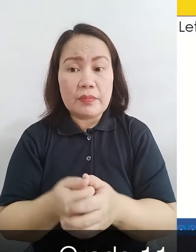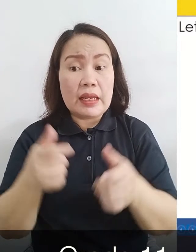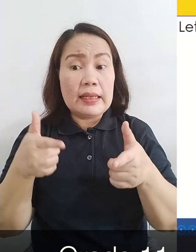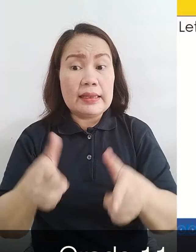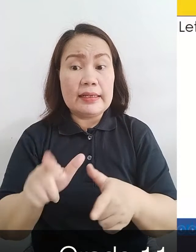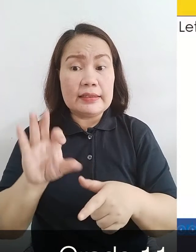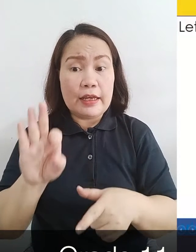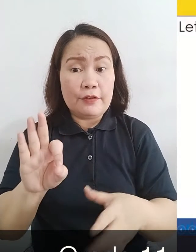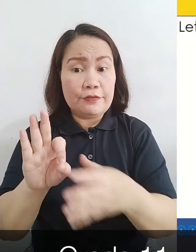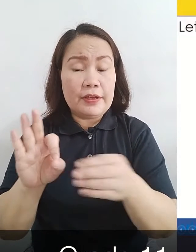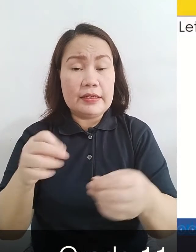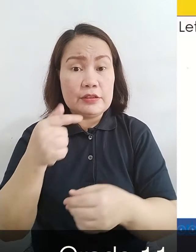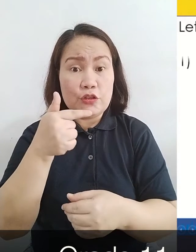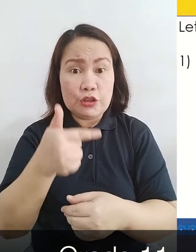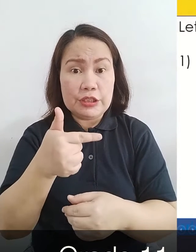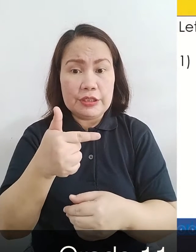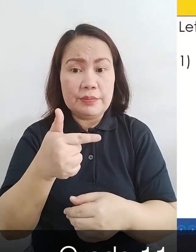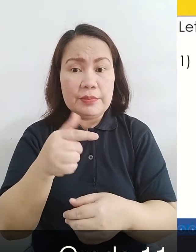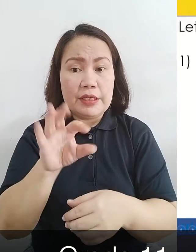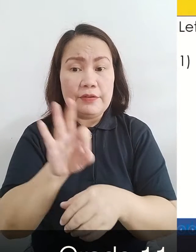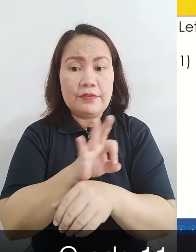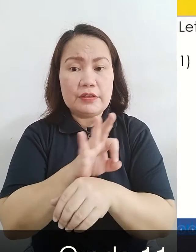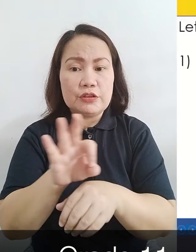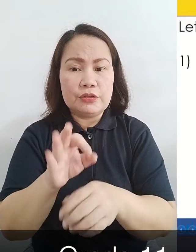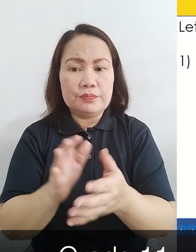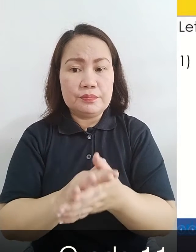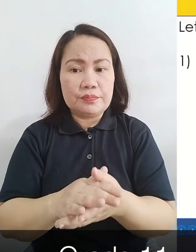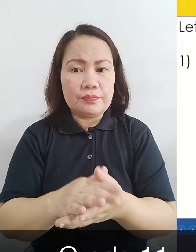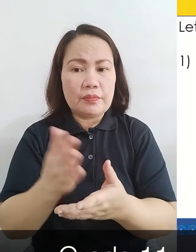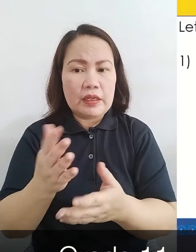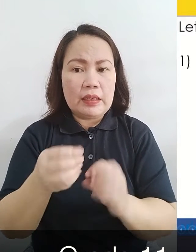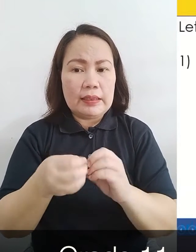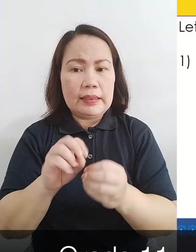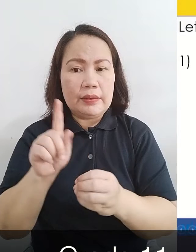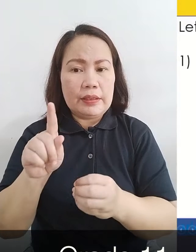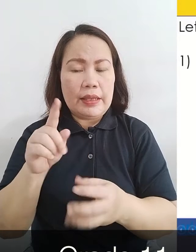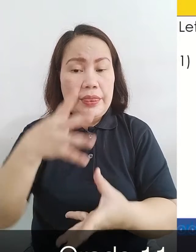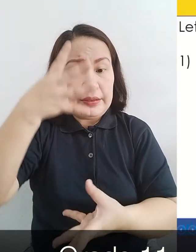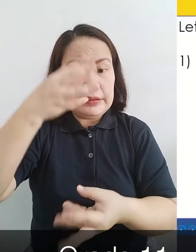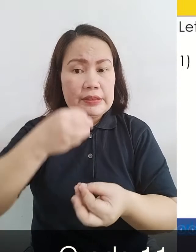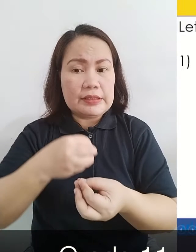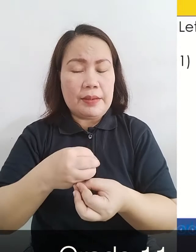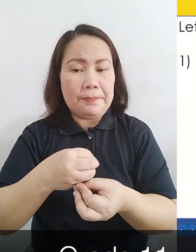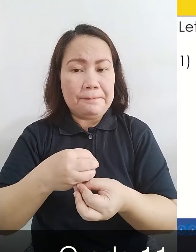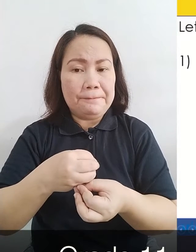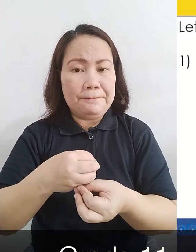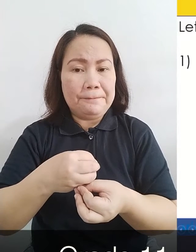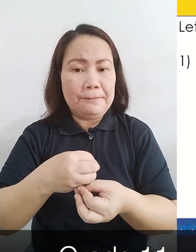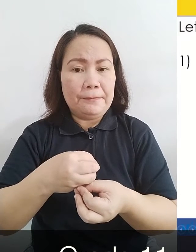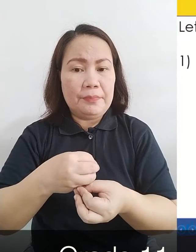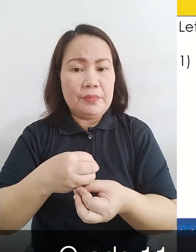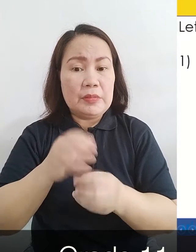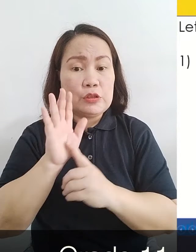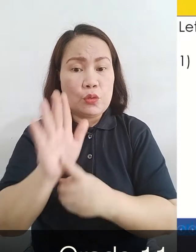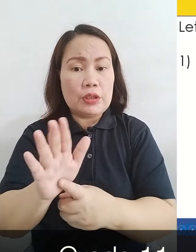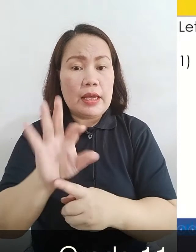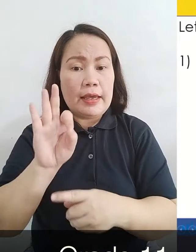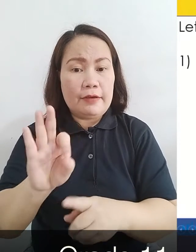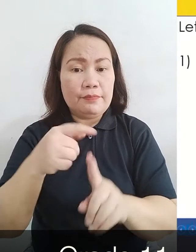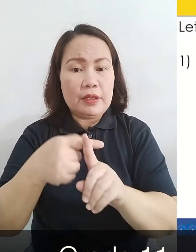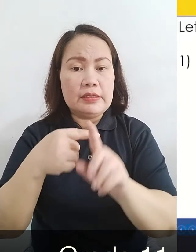Let f and g be function. Their sum, denoted by f plus g, is the function defined